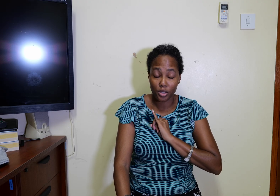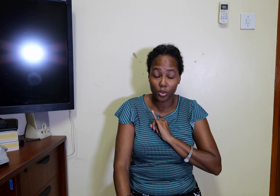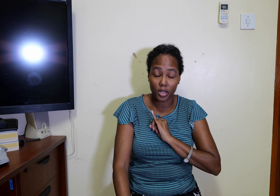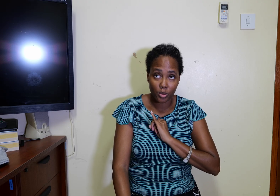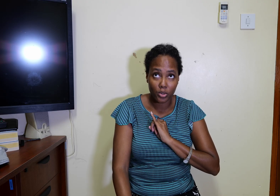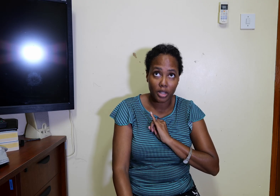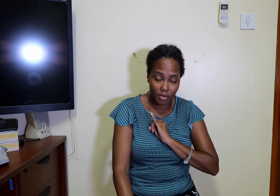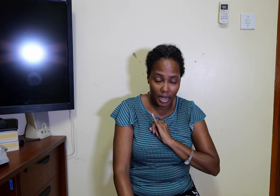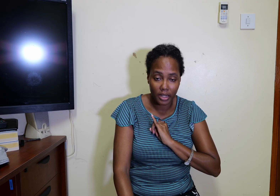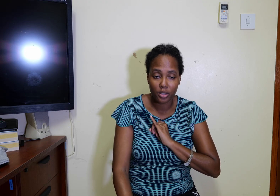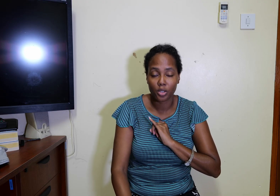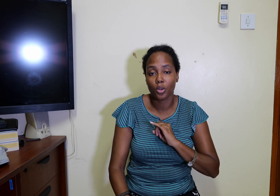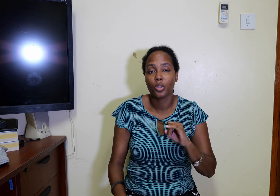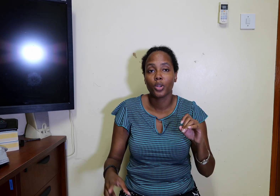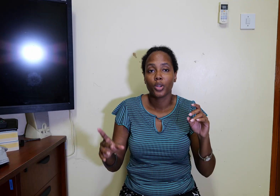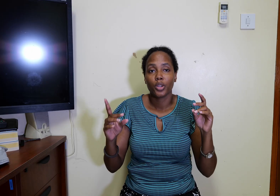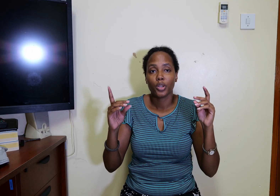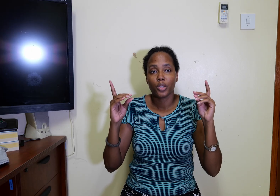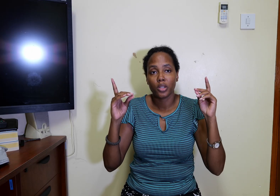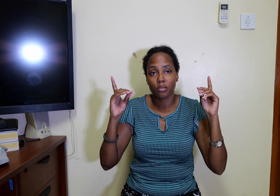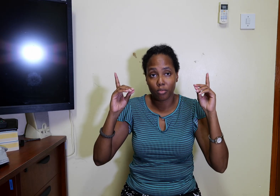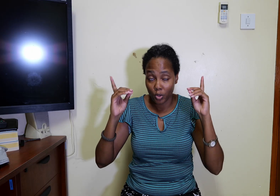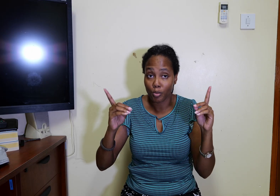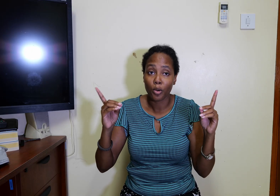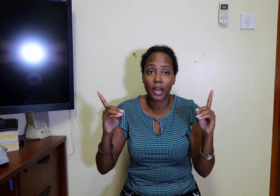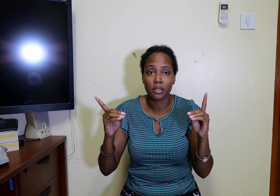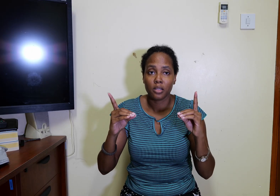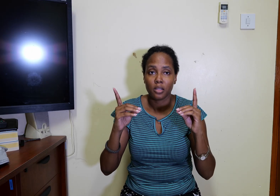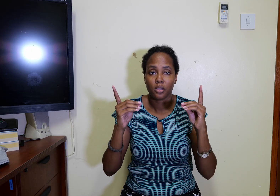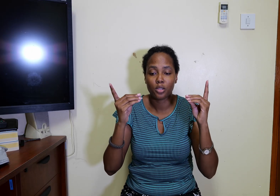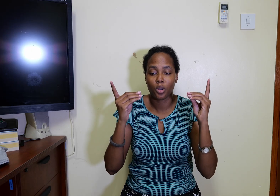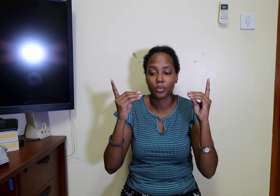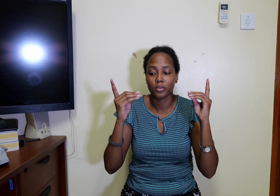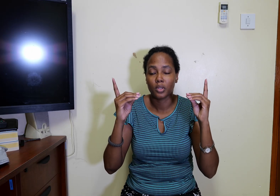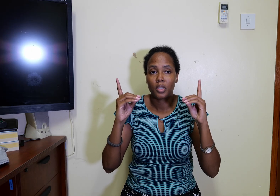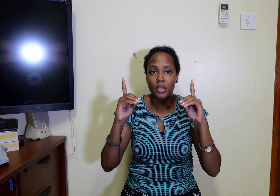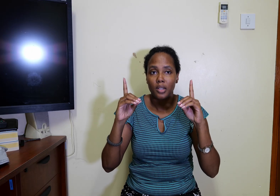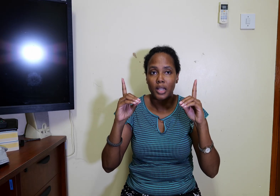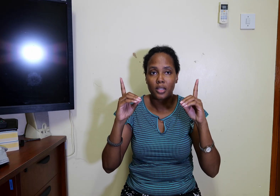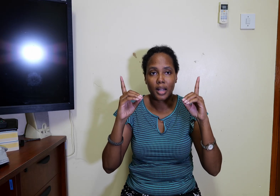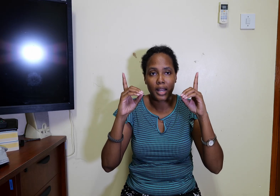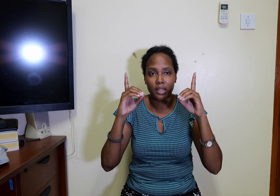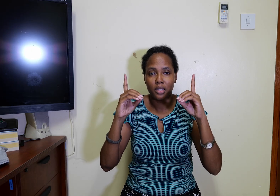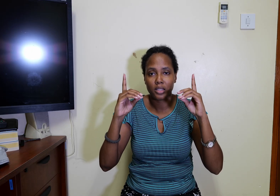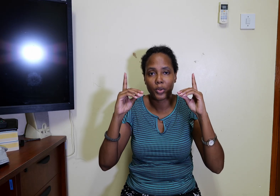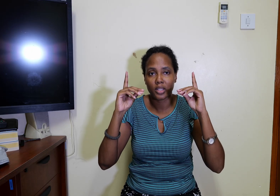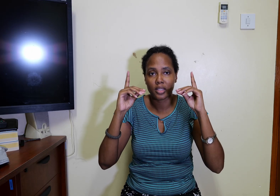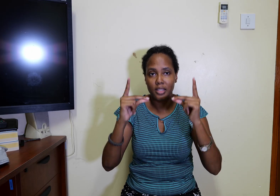It's a two-step sign. So use both hands. So hands start like this. You're going to